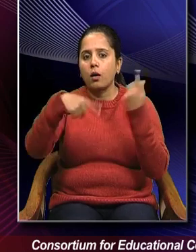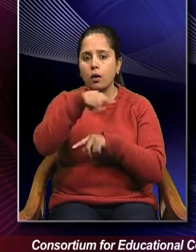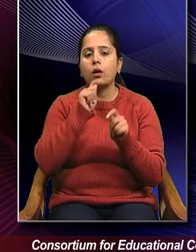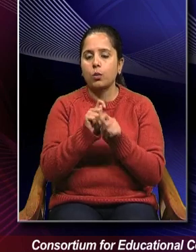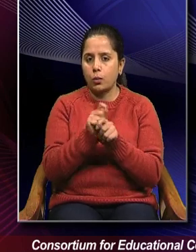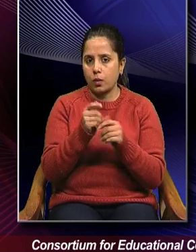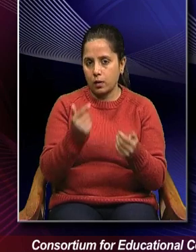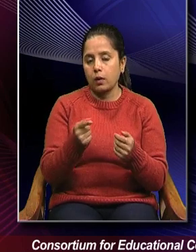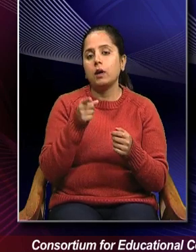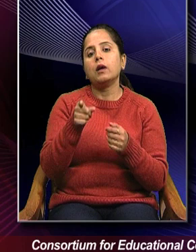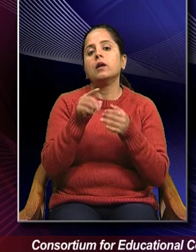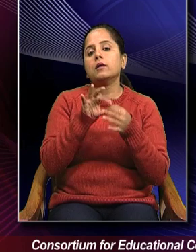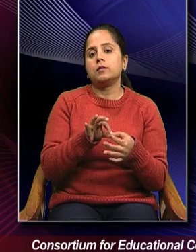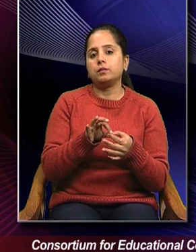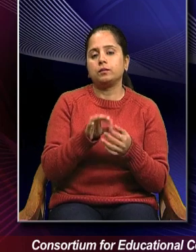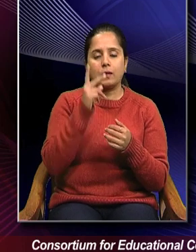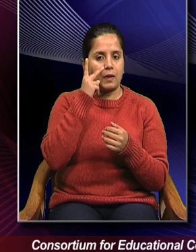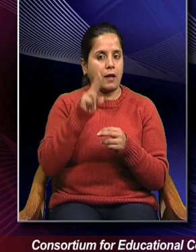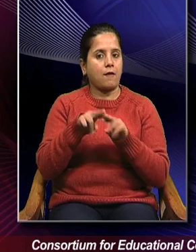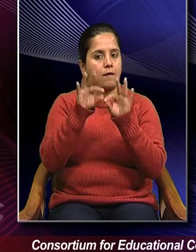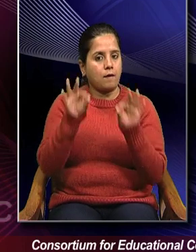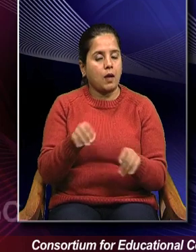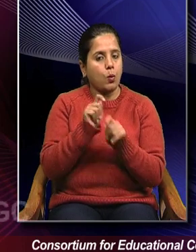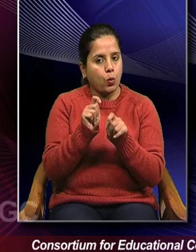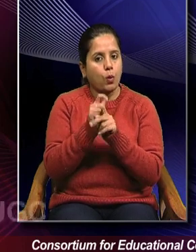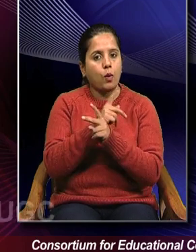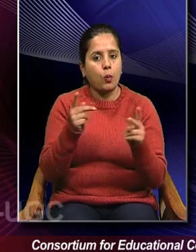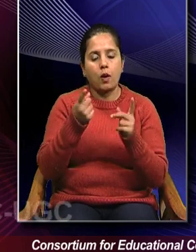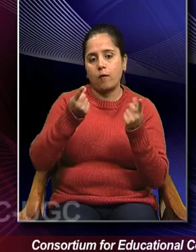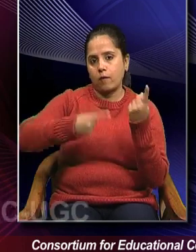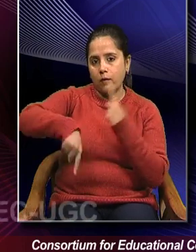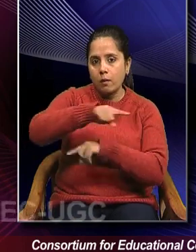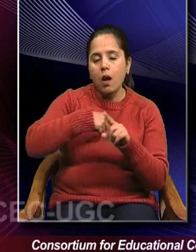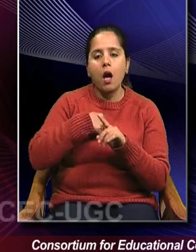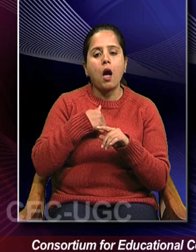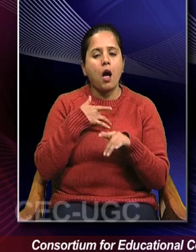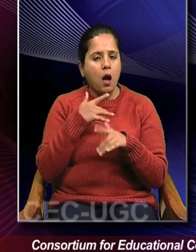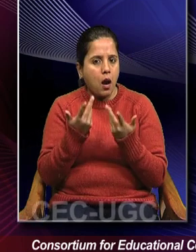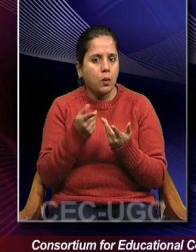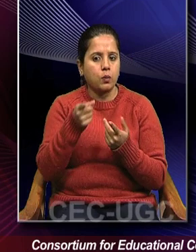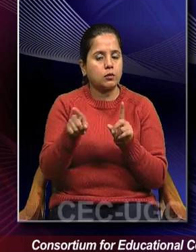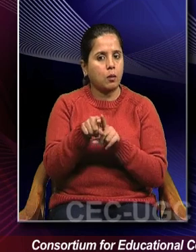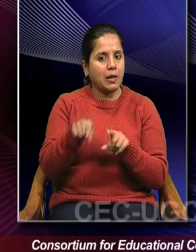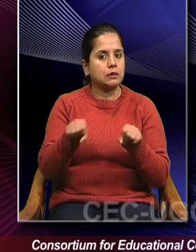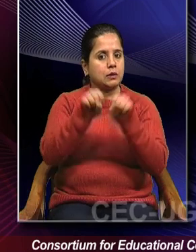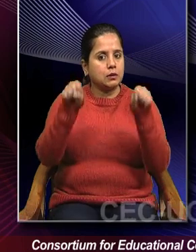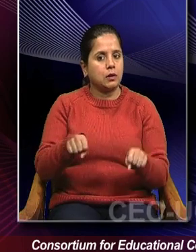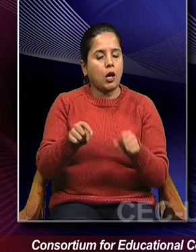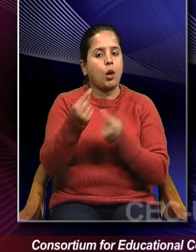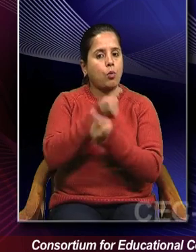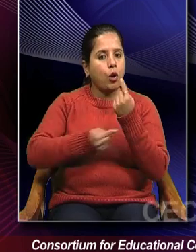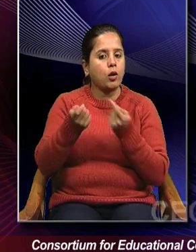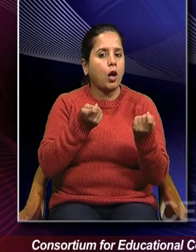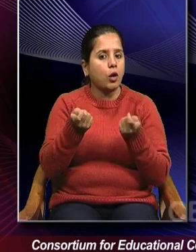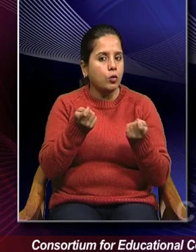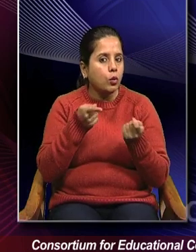that is being seen in the framework of imperialism, and how it is also a system of political